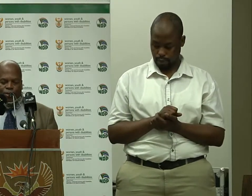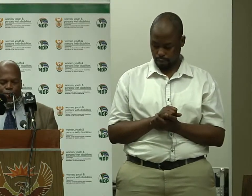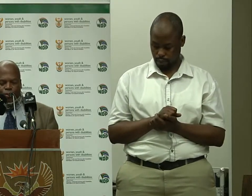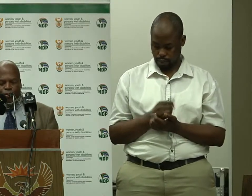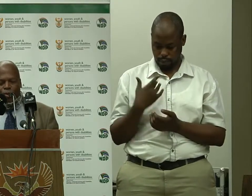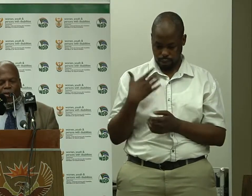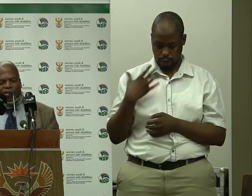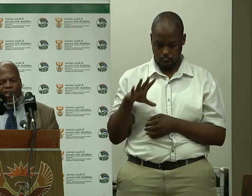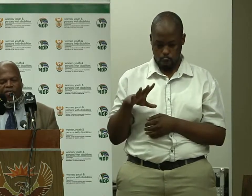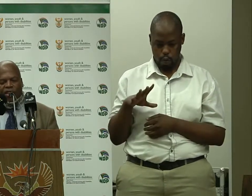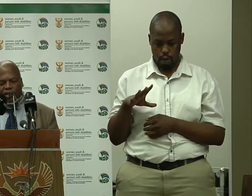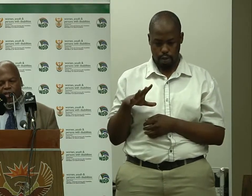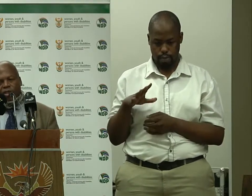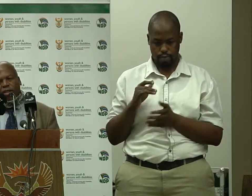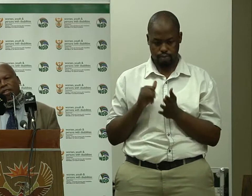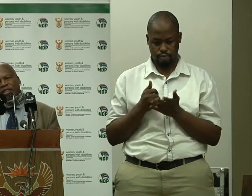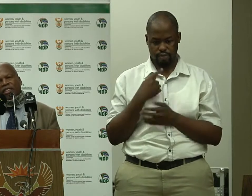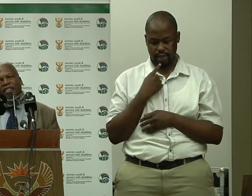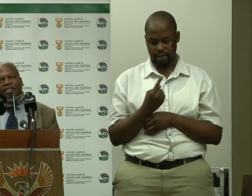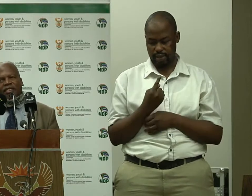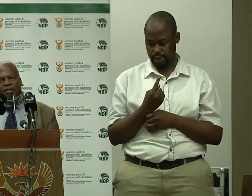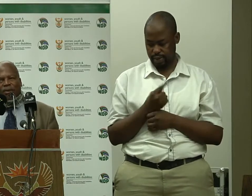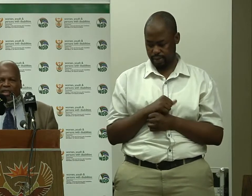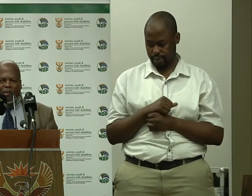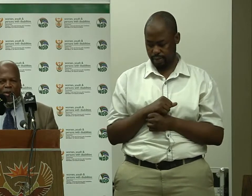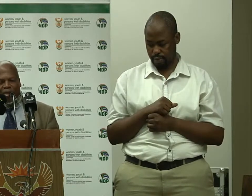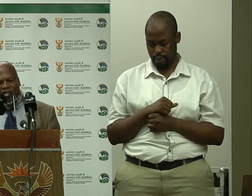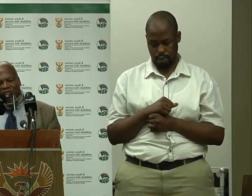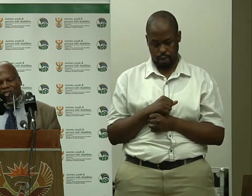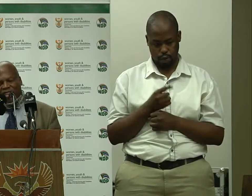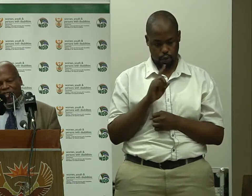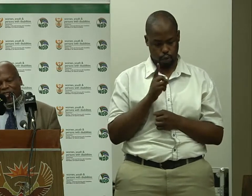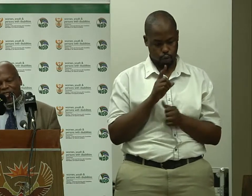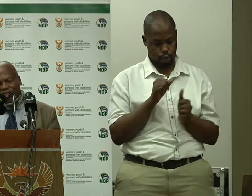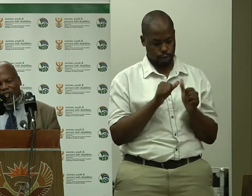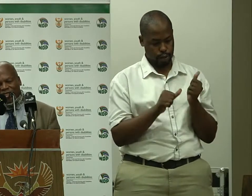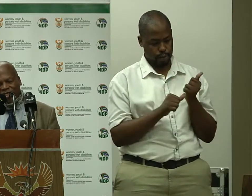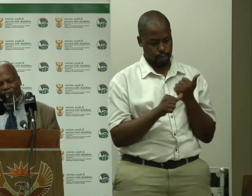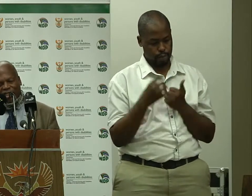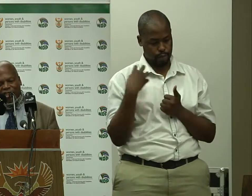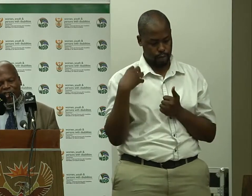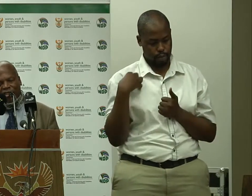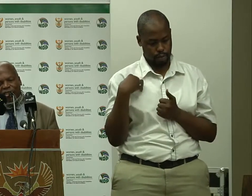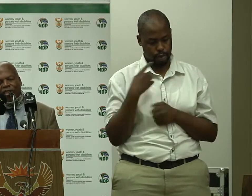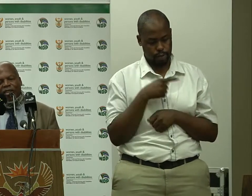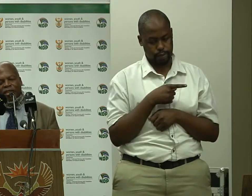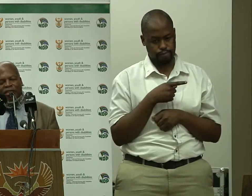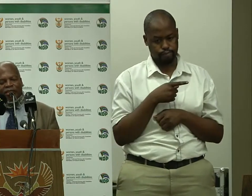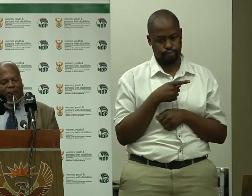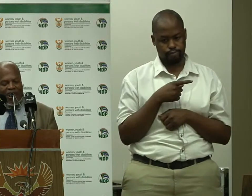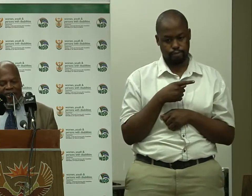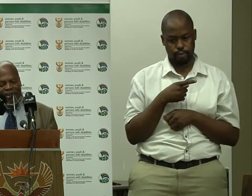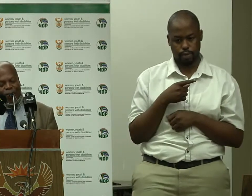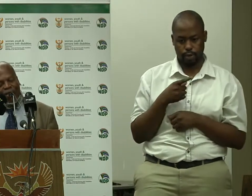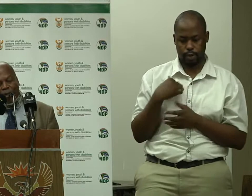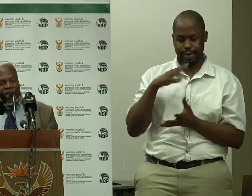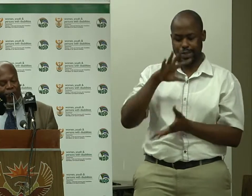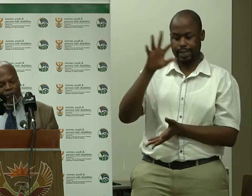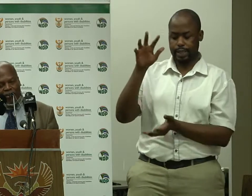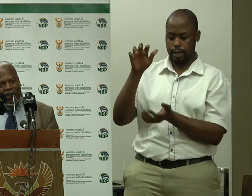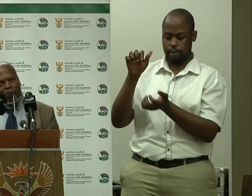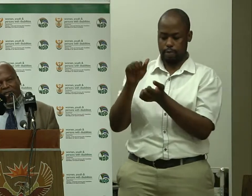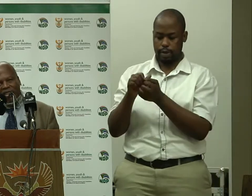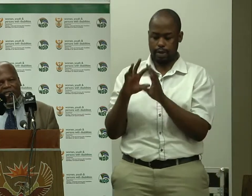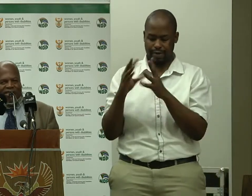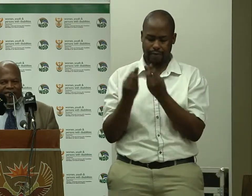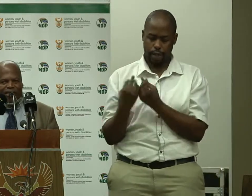I want to just say that what the Deputy Minister said, it's actually summarizing all the work that